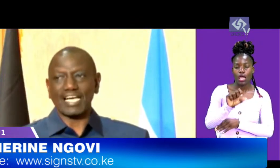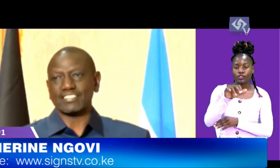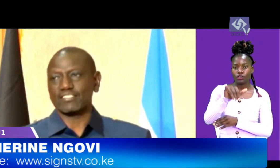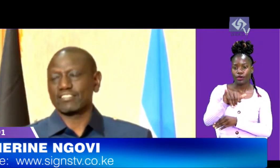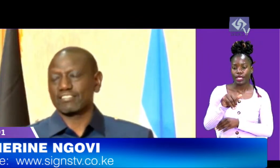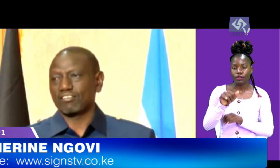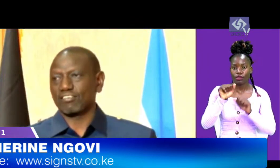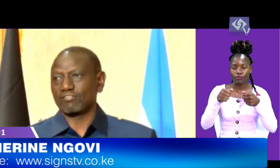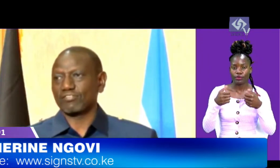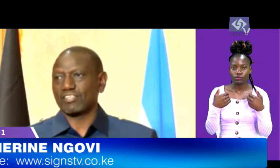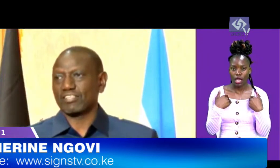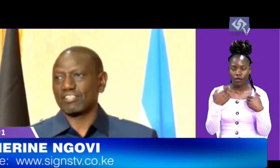have sight of